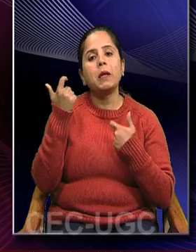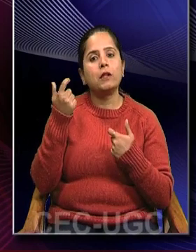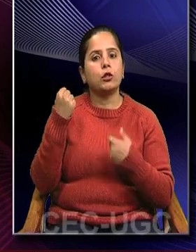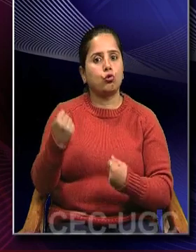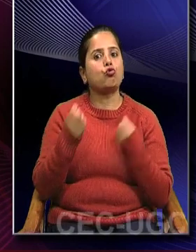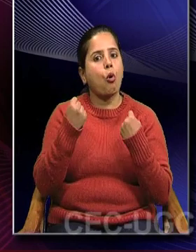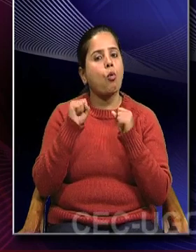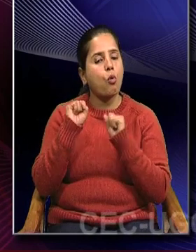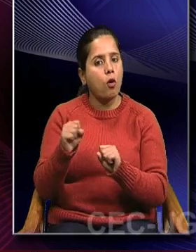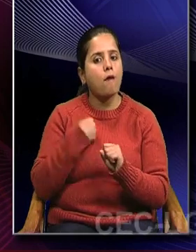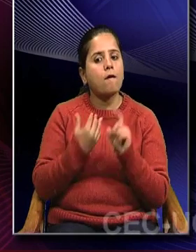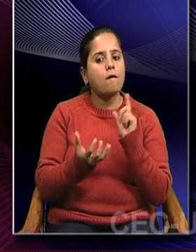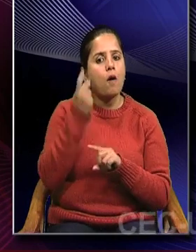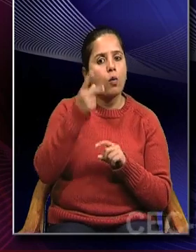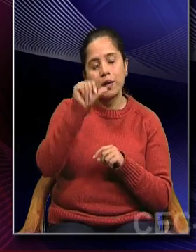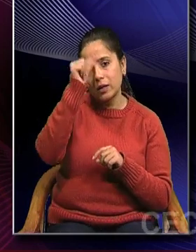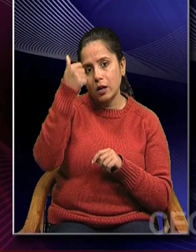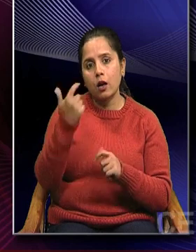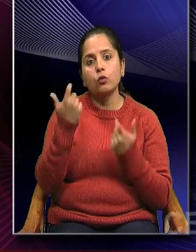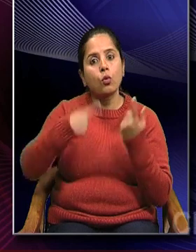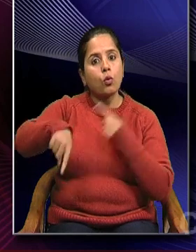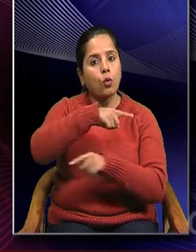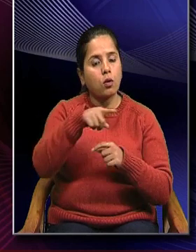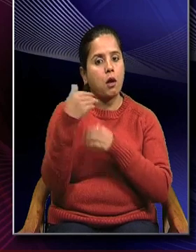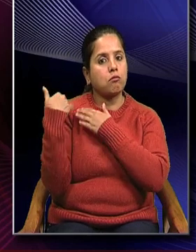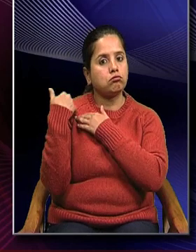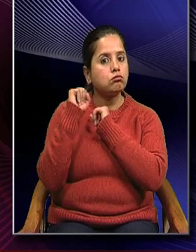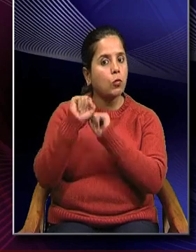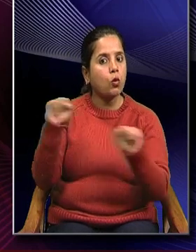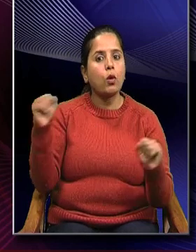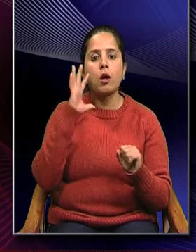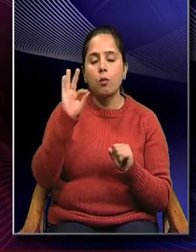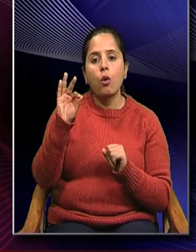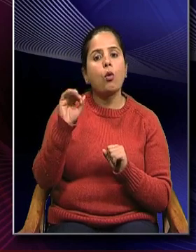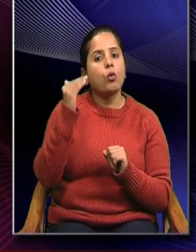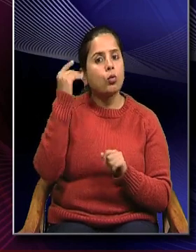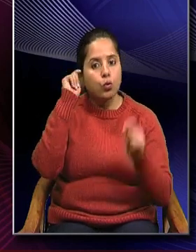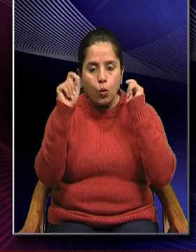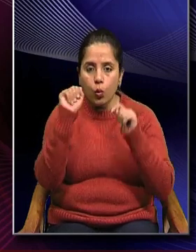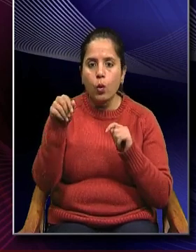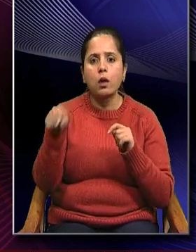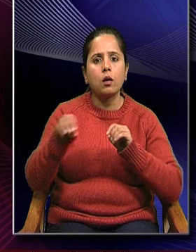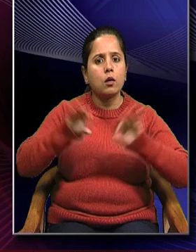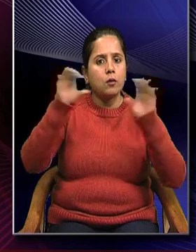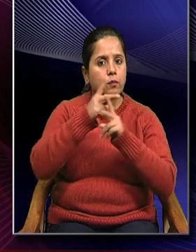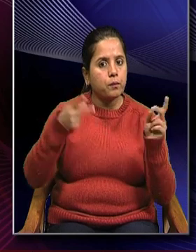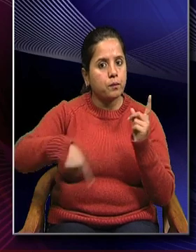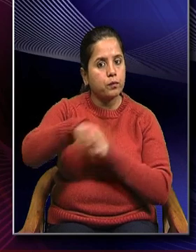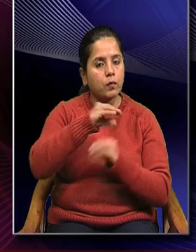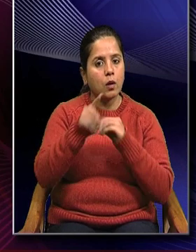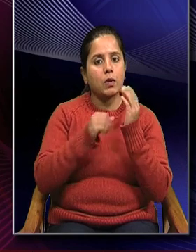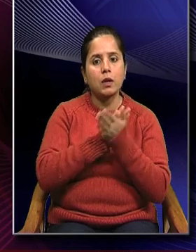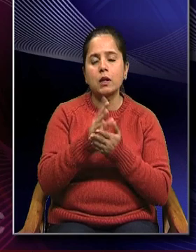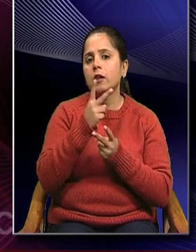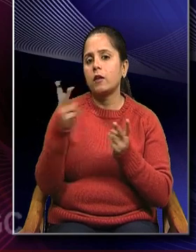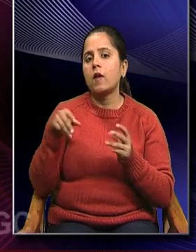strength, where we find that Indian soldiers, they played an important role in the various campaigns which were undertaken by the British in different